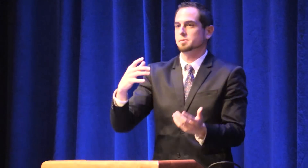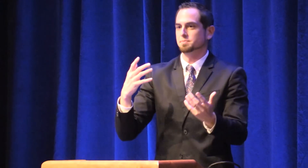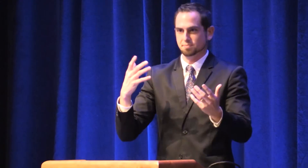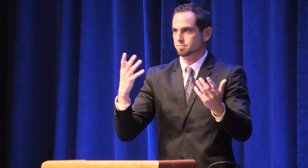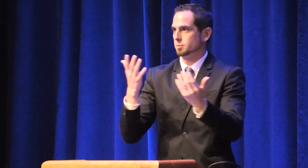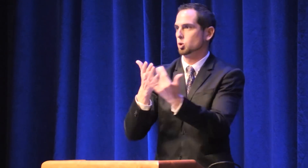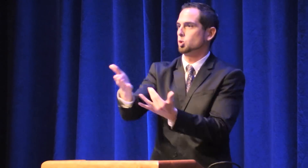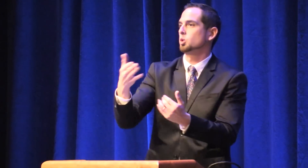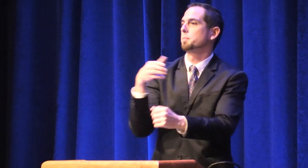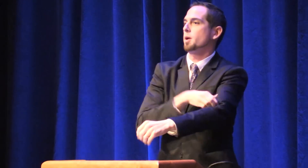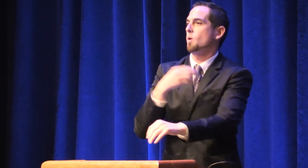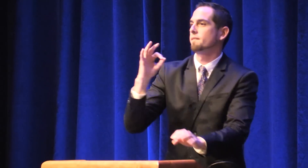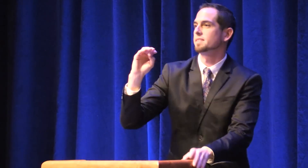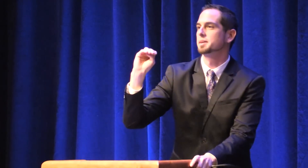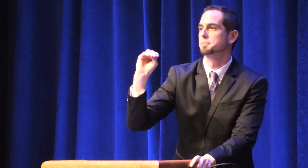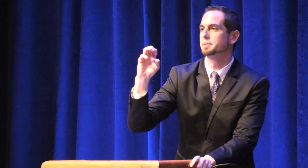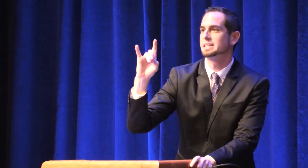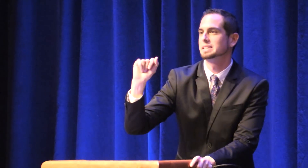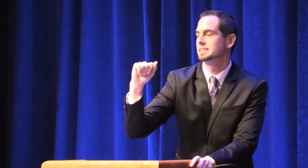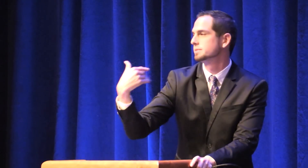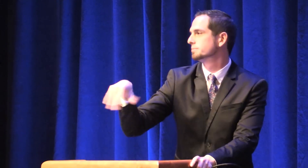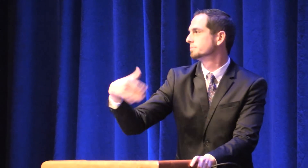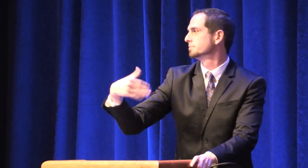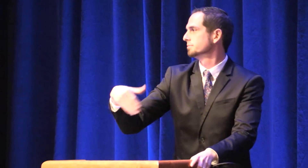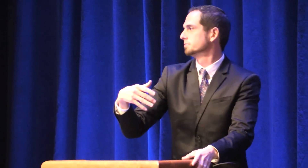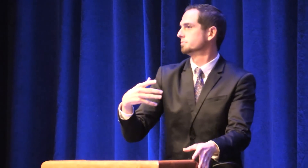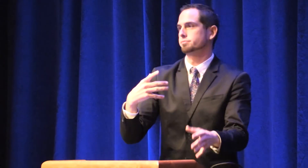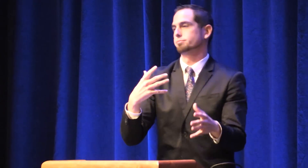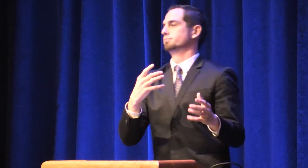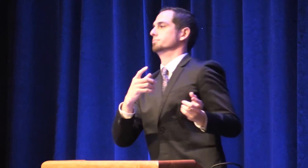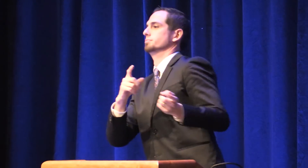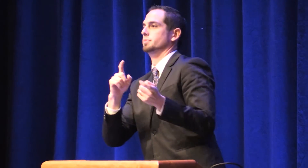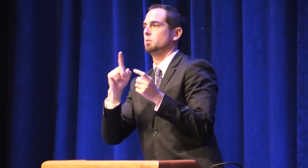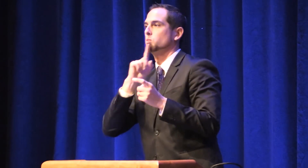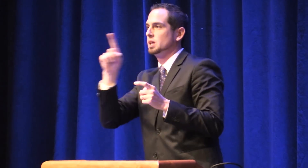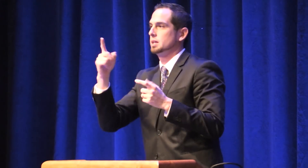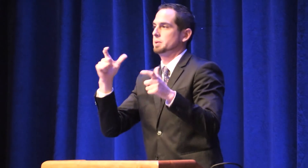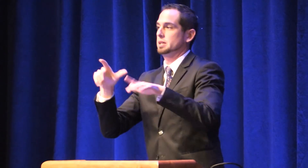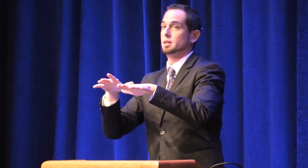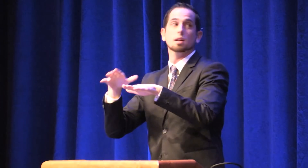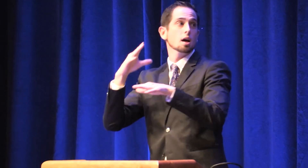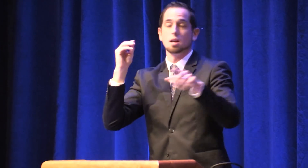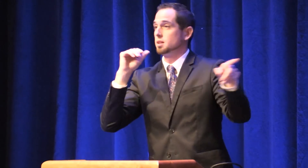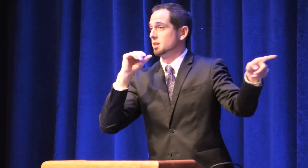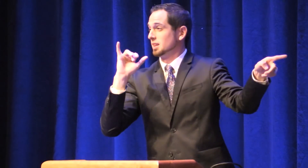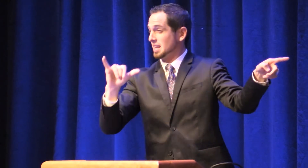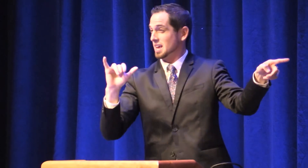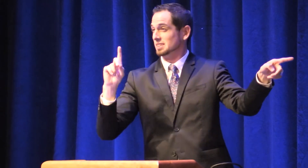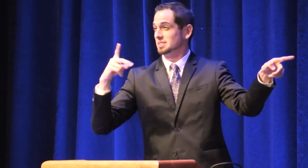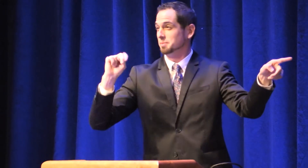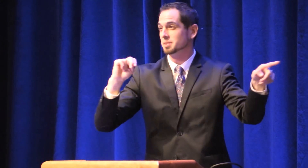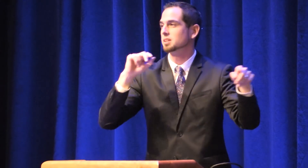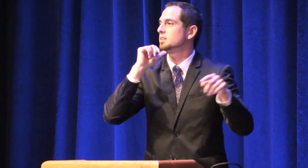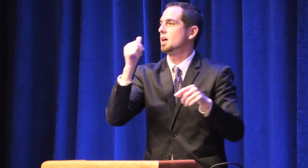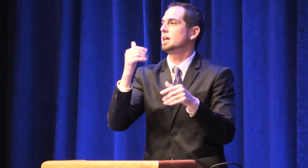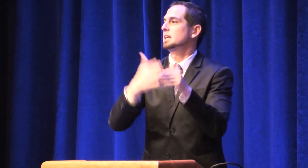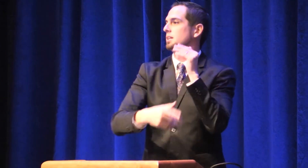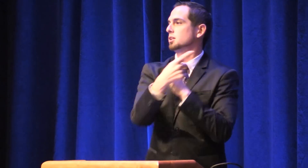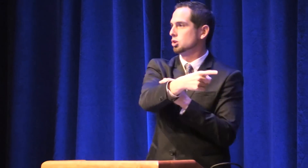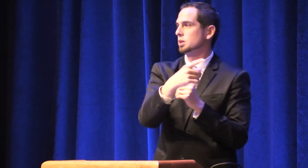becoming president, who's here in the audience with us tonight. Again, the power of the media. It shows through and through.